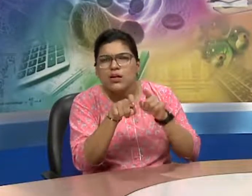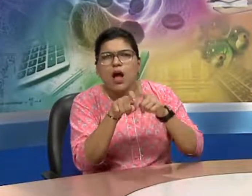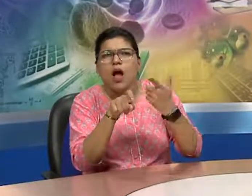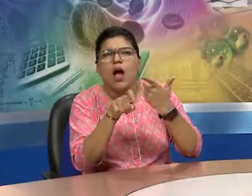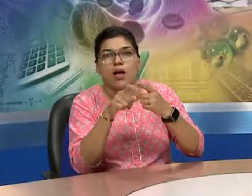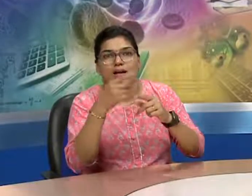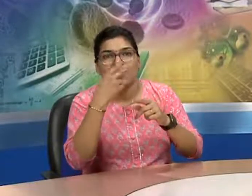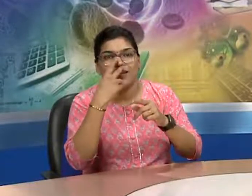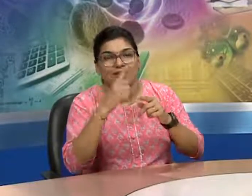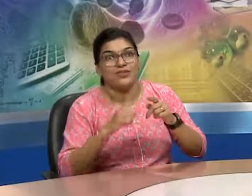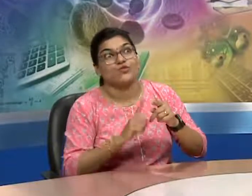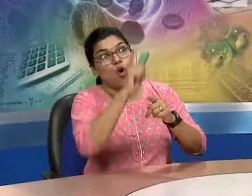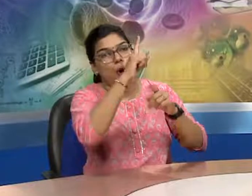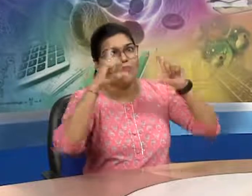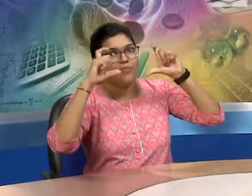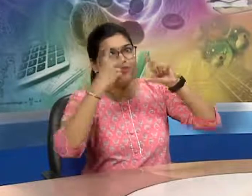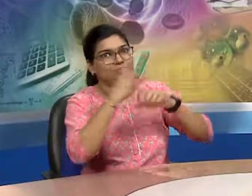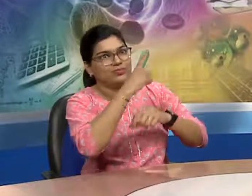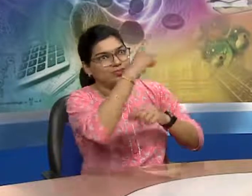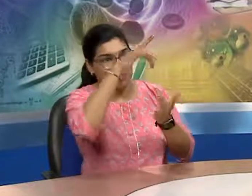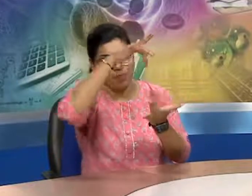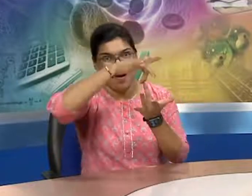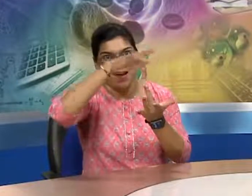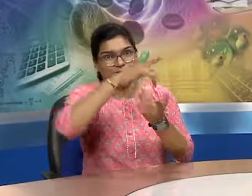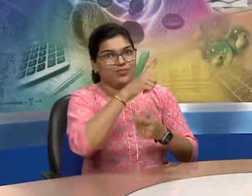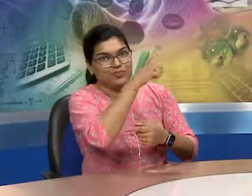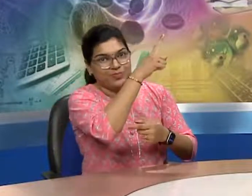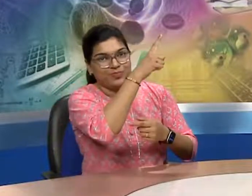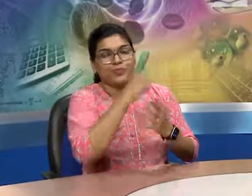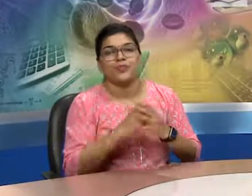because that requires a surface on the leaf for feeding.